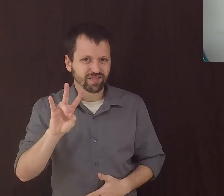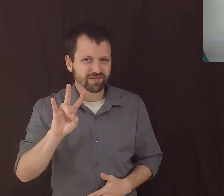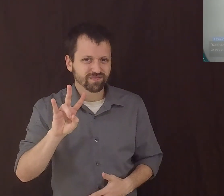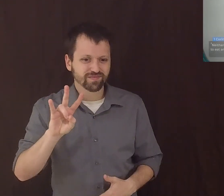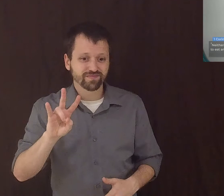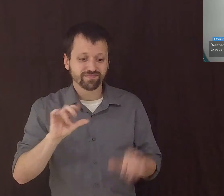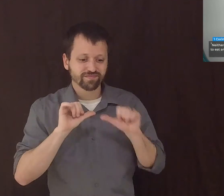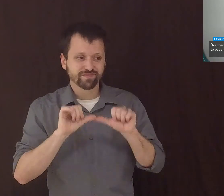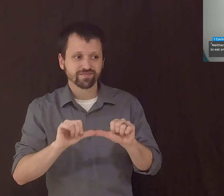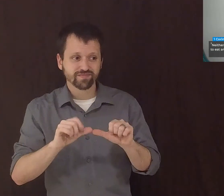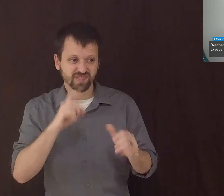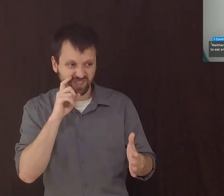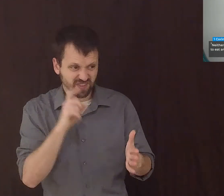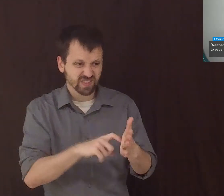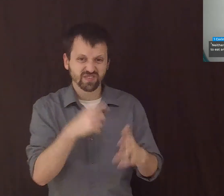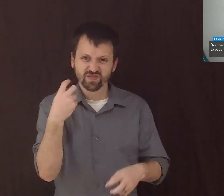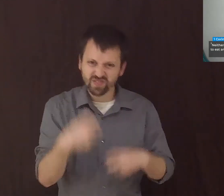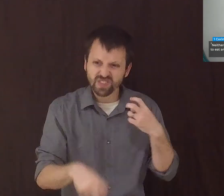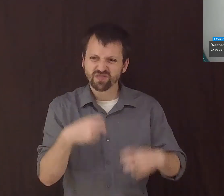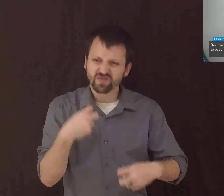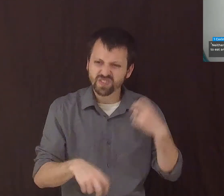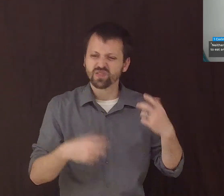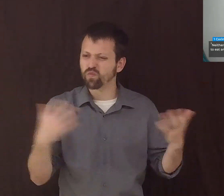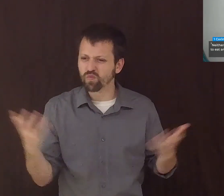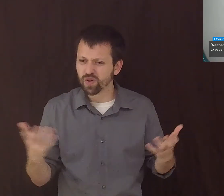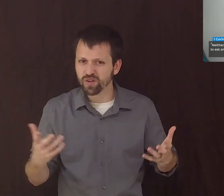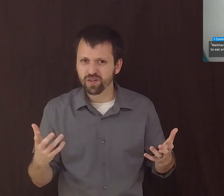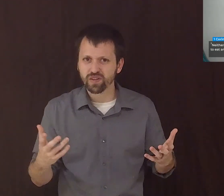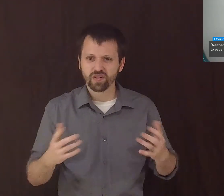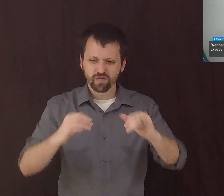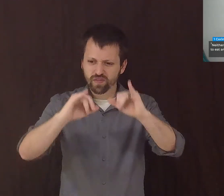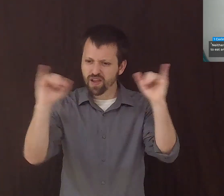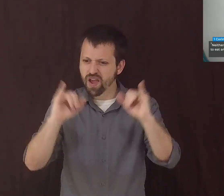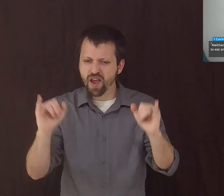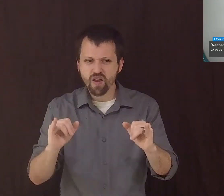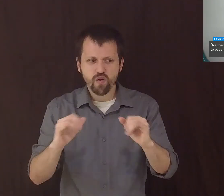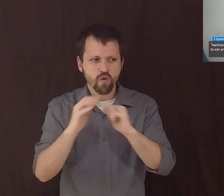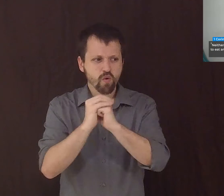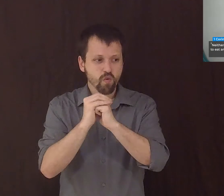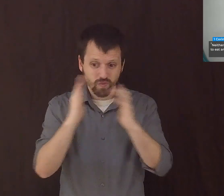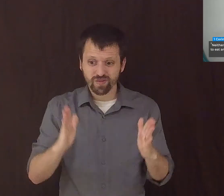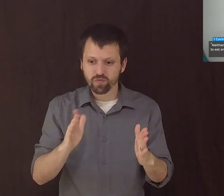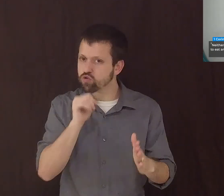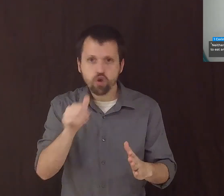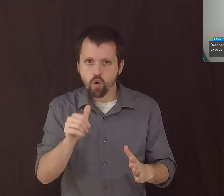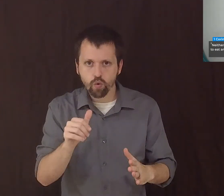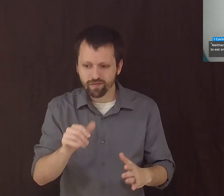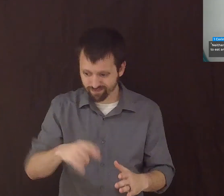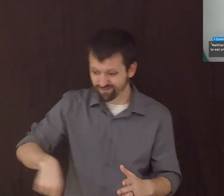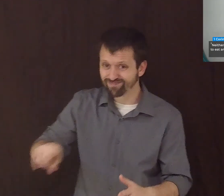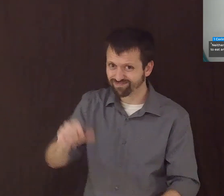say, he says, notice some of the problems they dealt with here in the wilderness. It says, neither be idolaters, as were some of